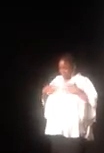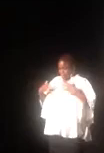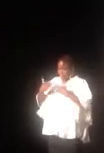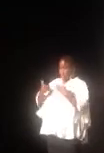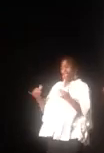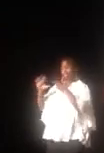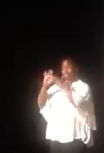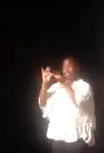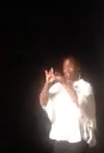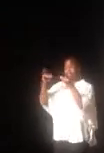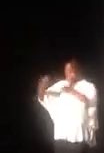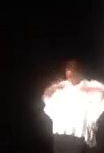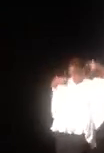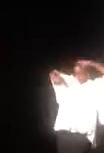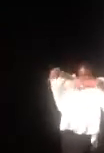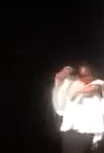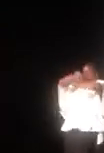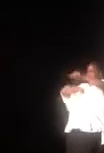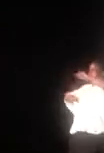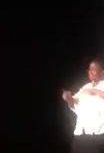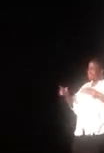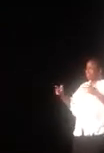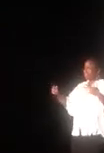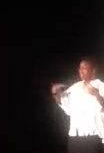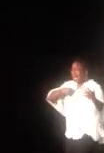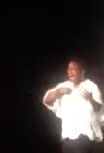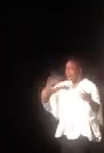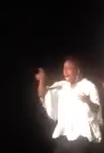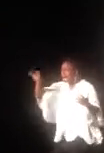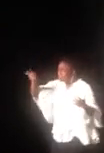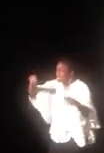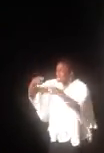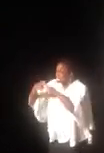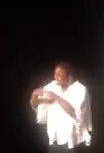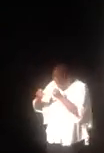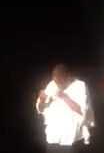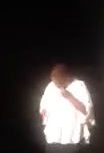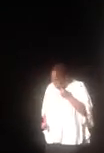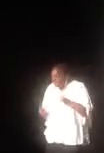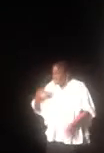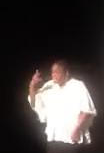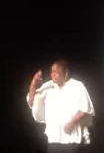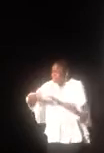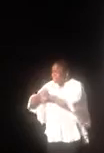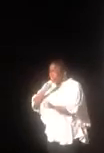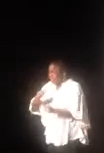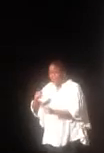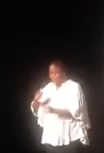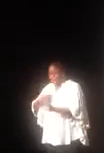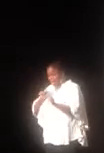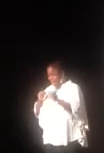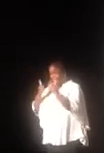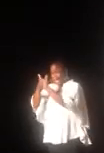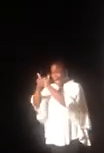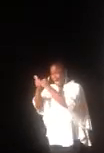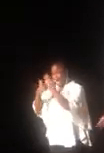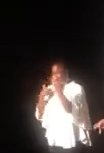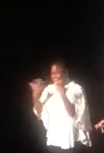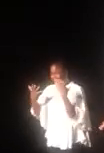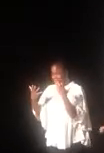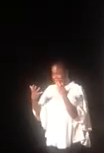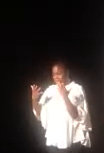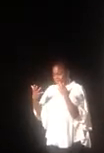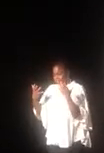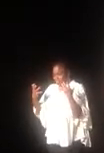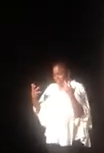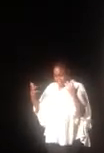else with force, he pushed me. My 140-pound, 17-year-old body defied reluctancy. I fell